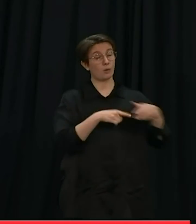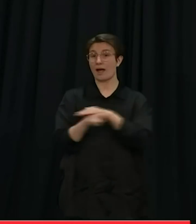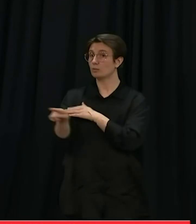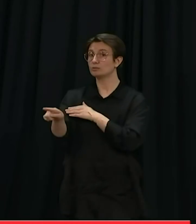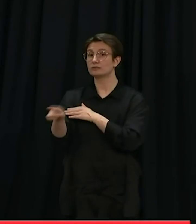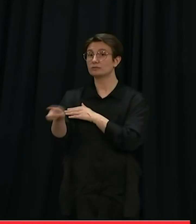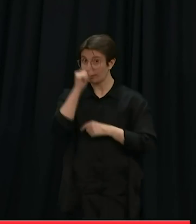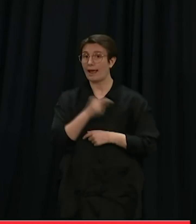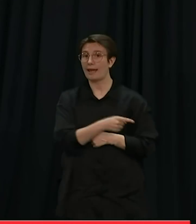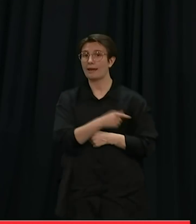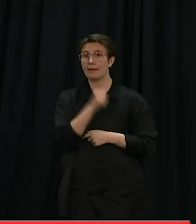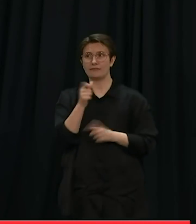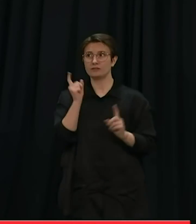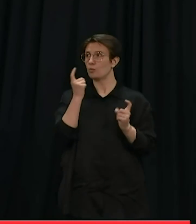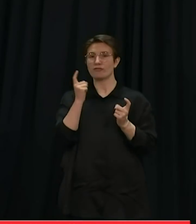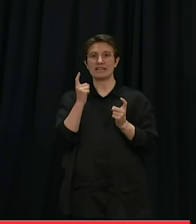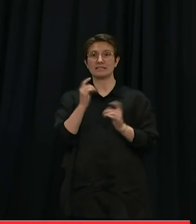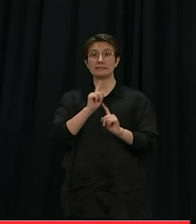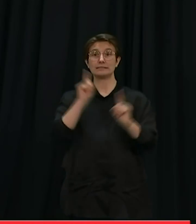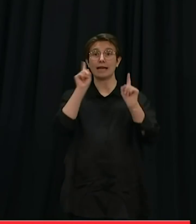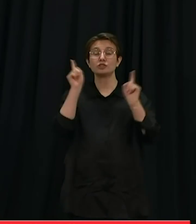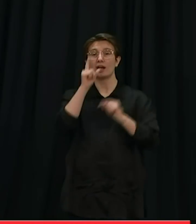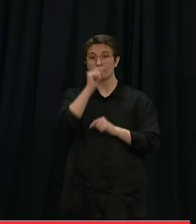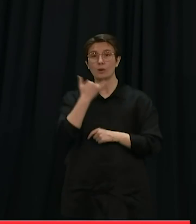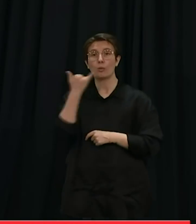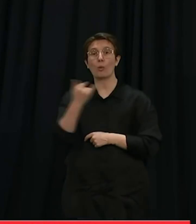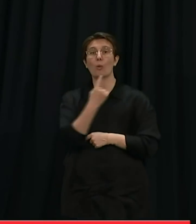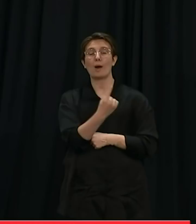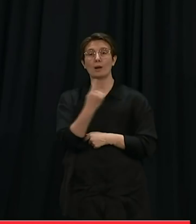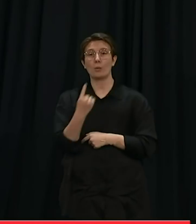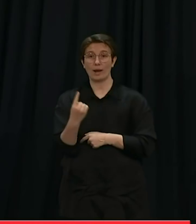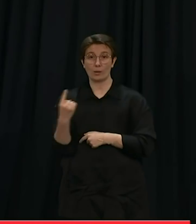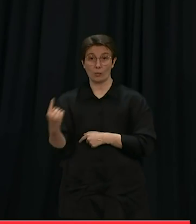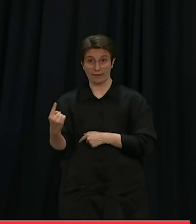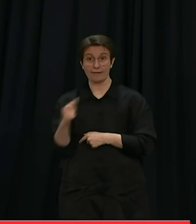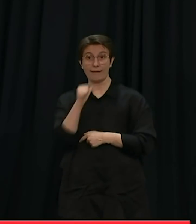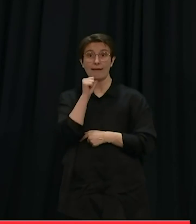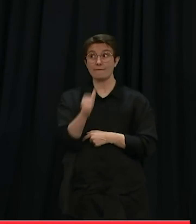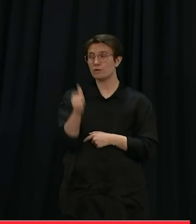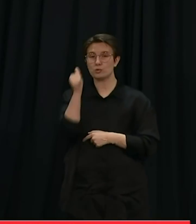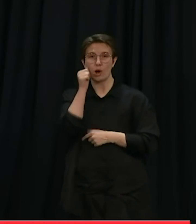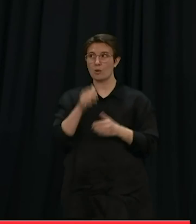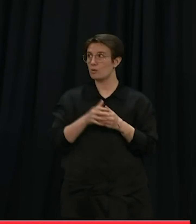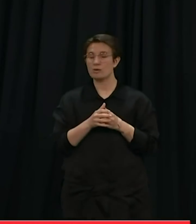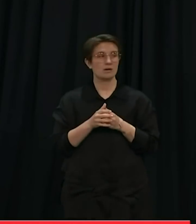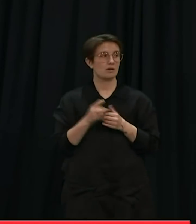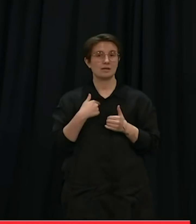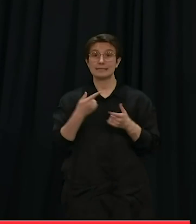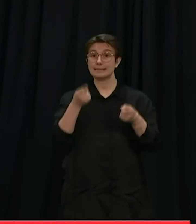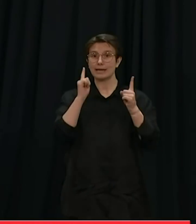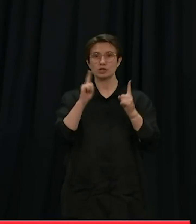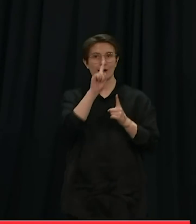feel in danger, call 111. If you or someone you know is in danger and it is not safe to talk, police have the